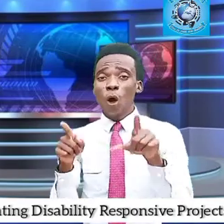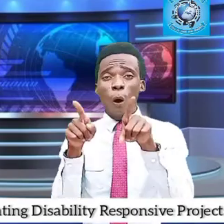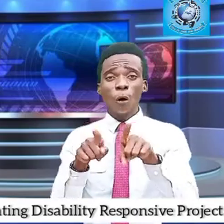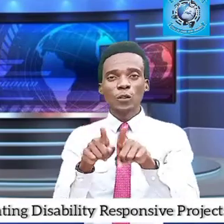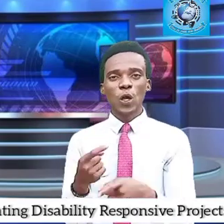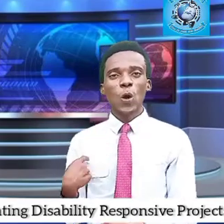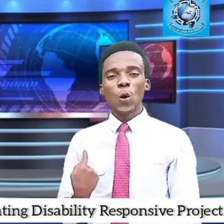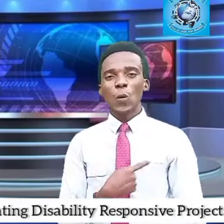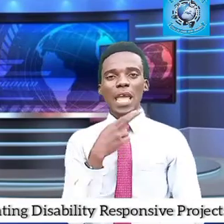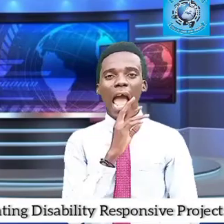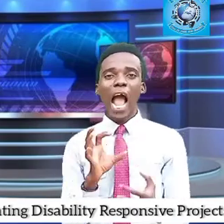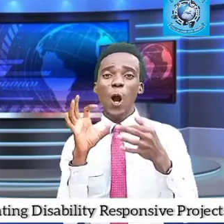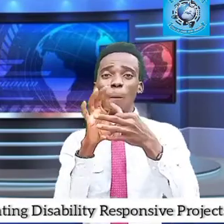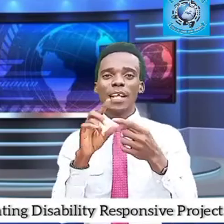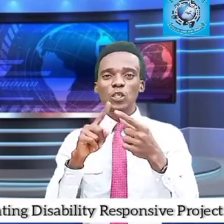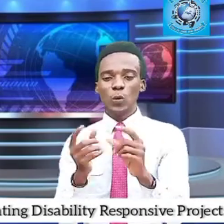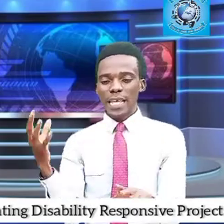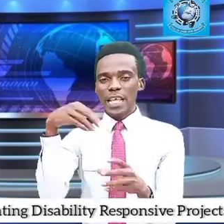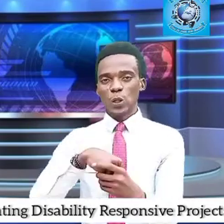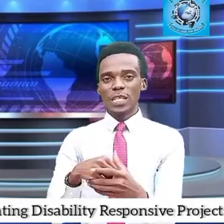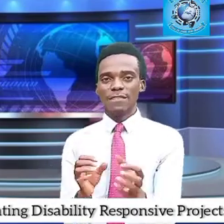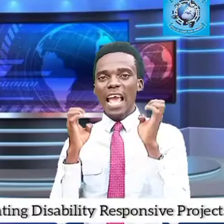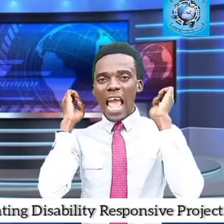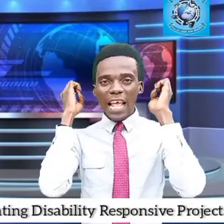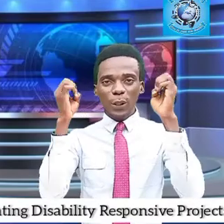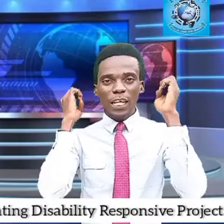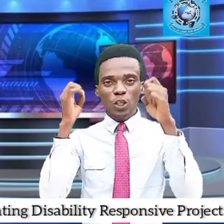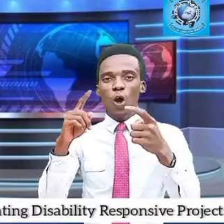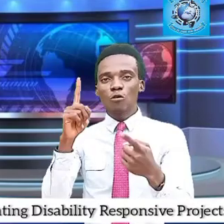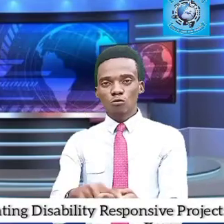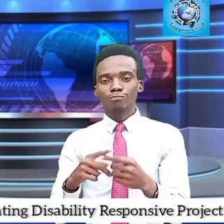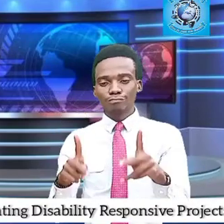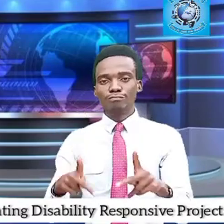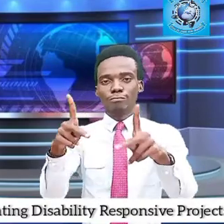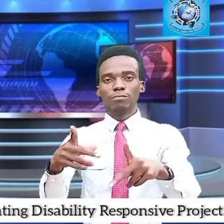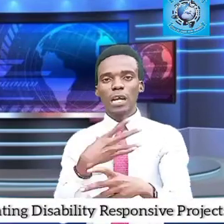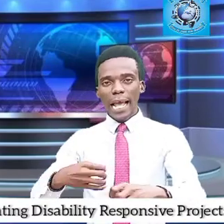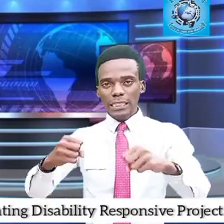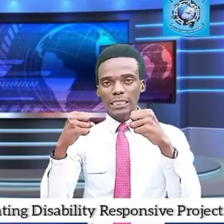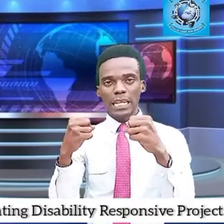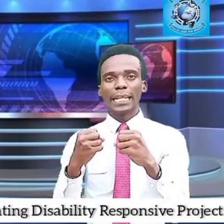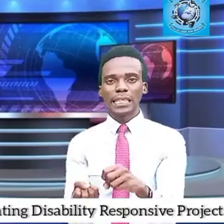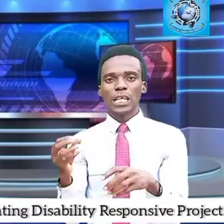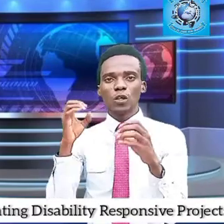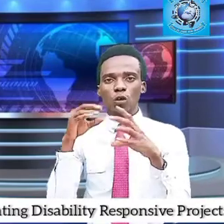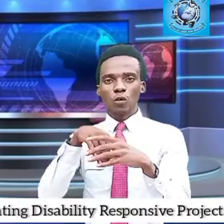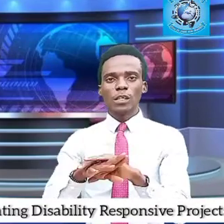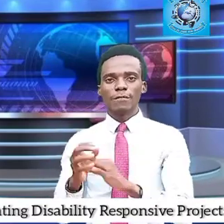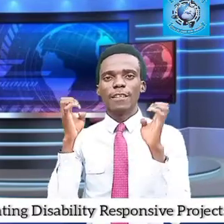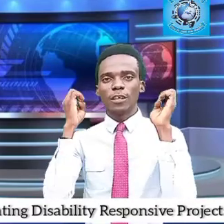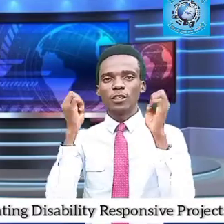Also, we are committed to inclusive education to promote and strengthen the inclusive education system